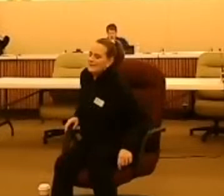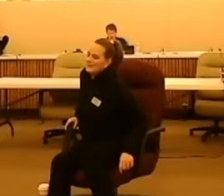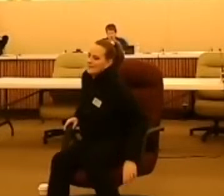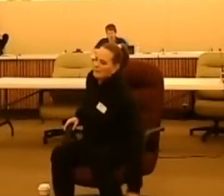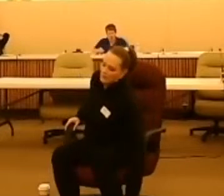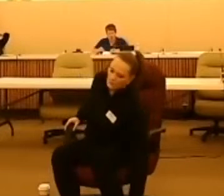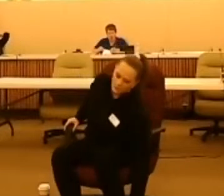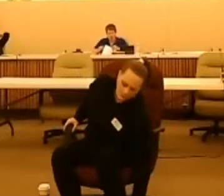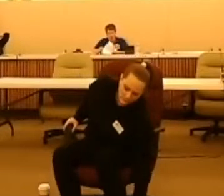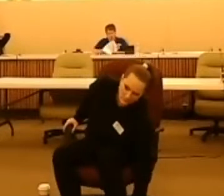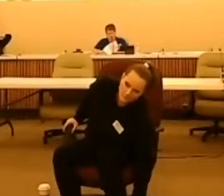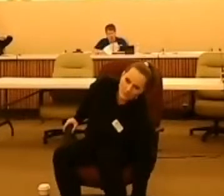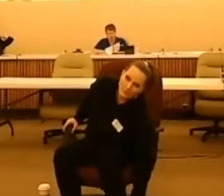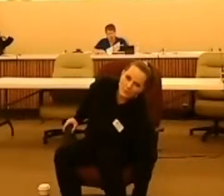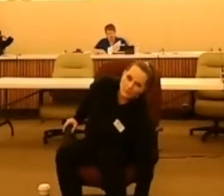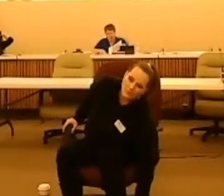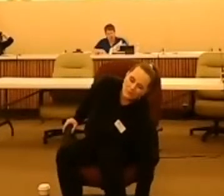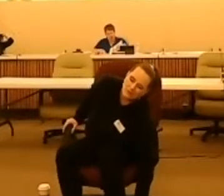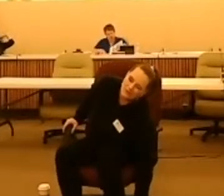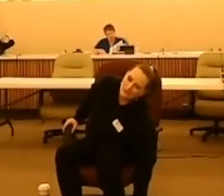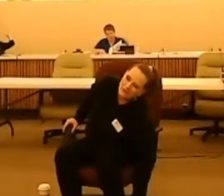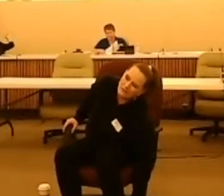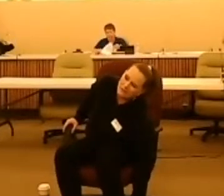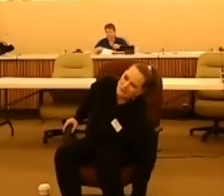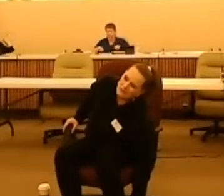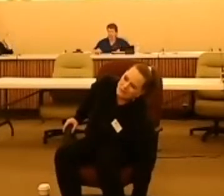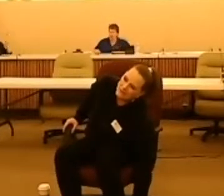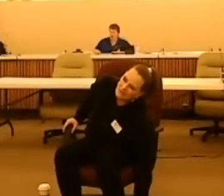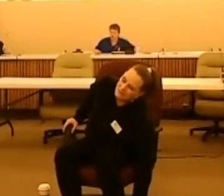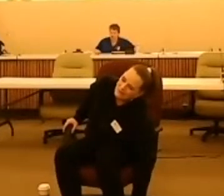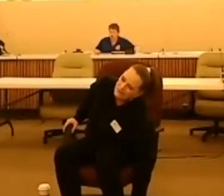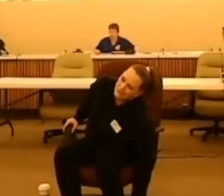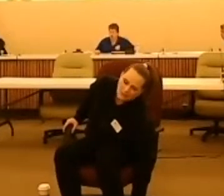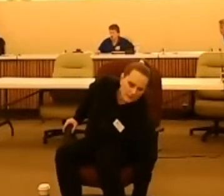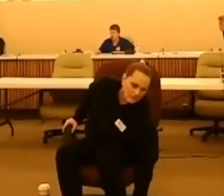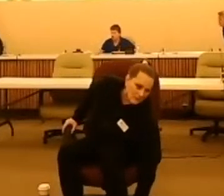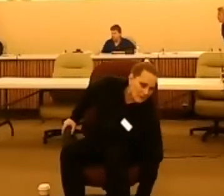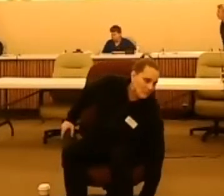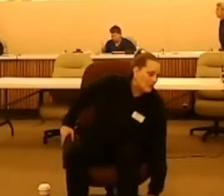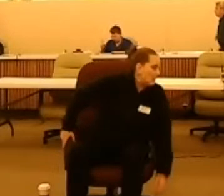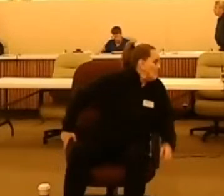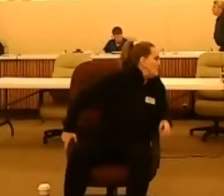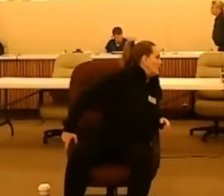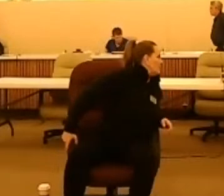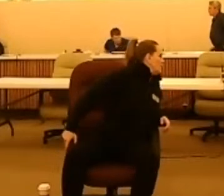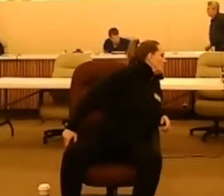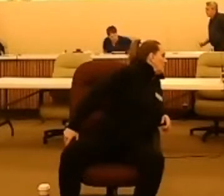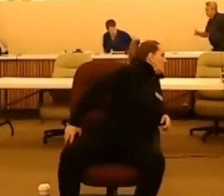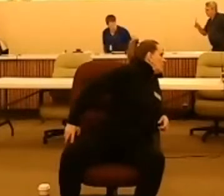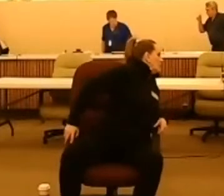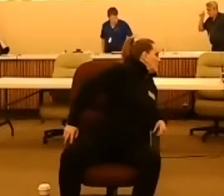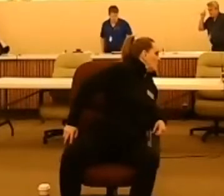to think. Okay, thank you. Hey, Terry, I learned Sue? something.